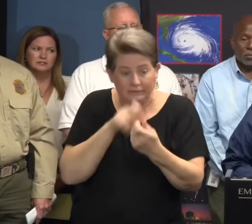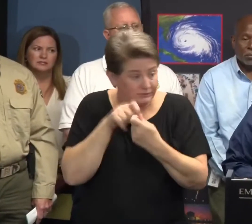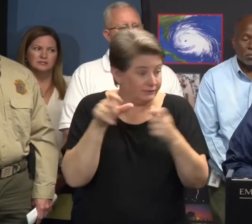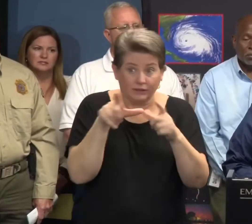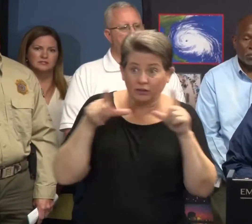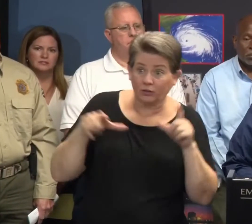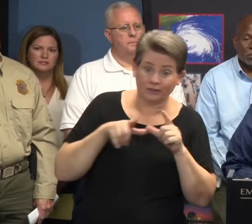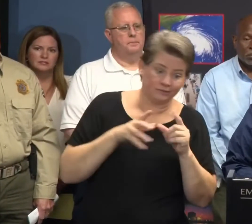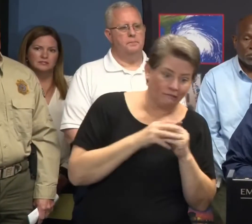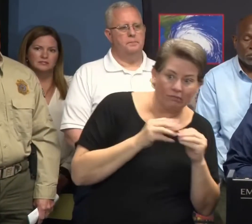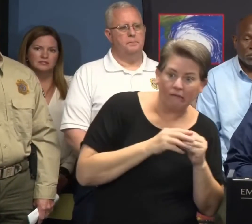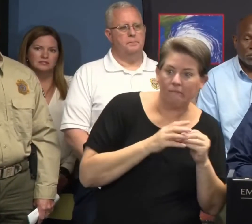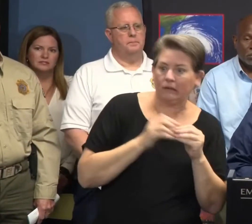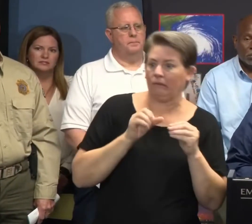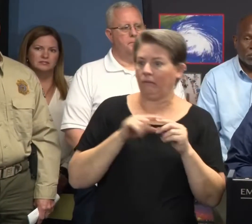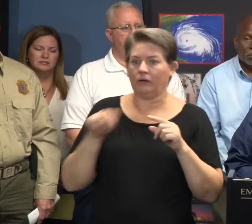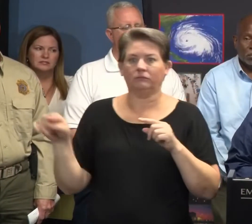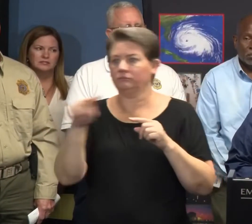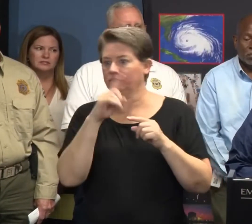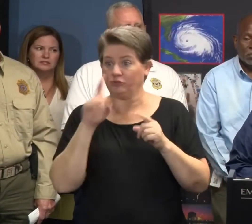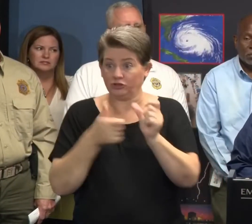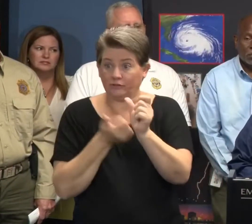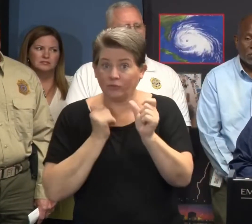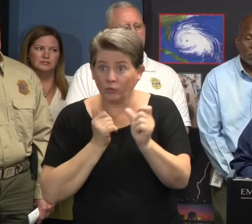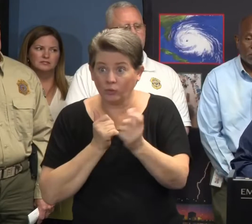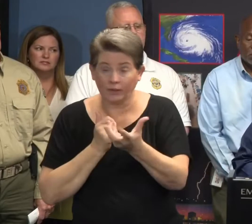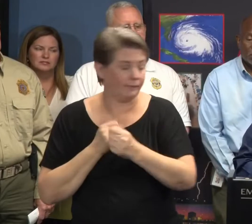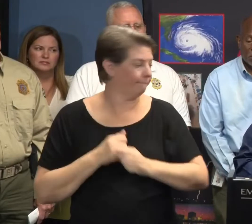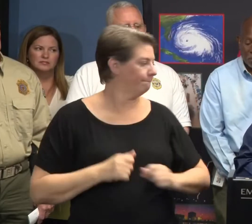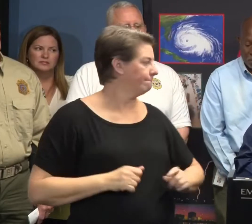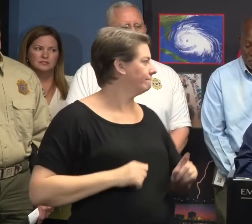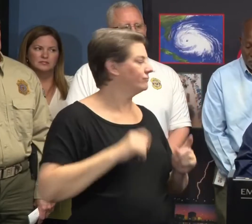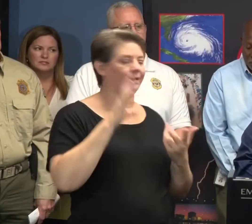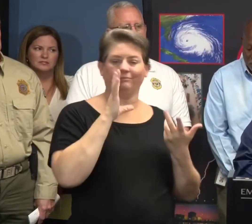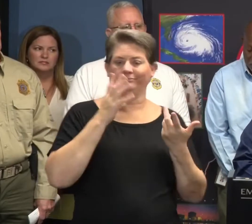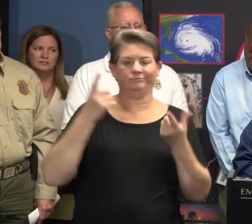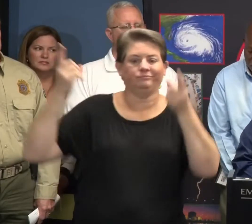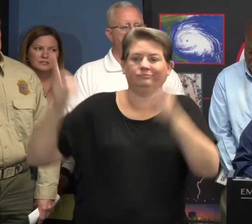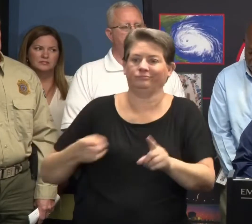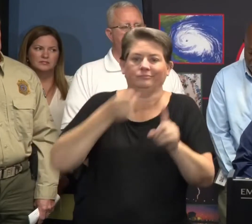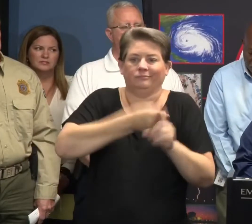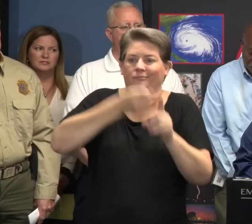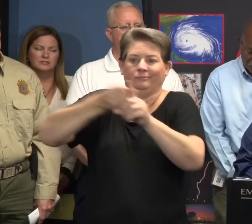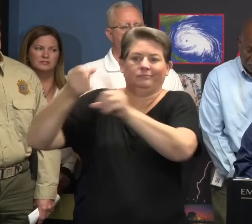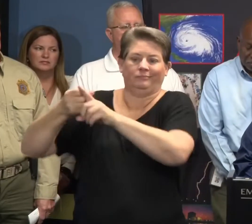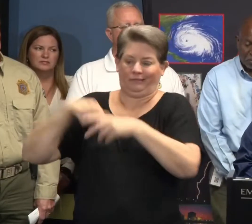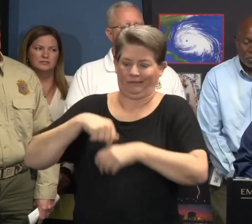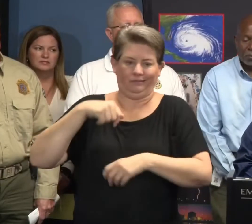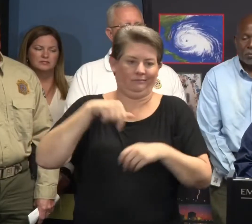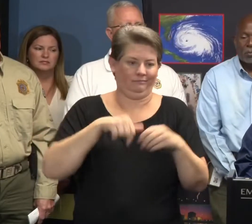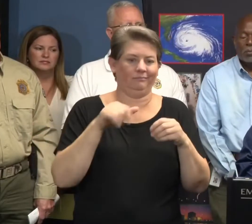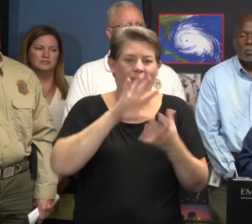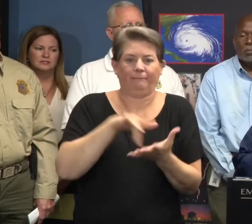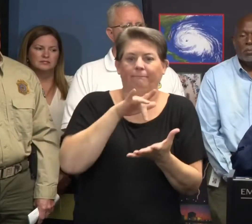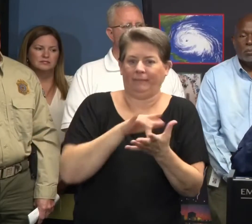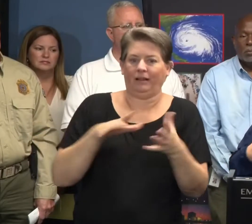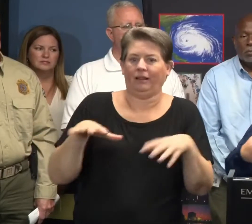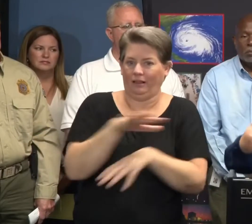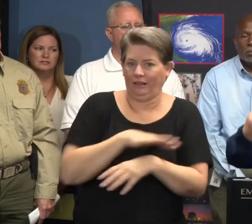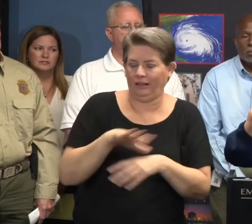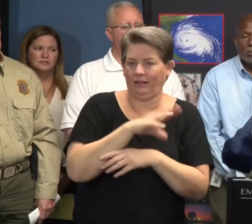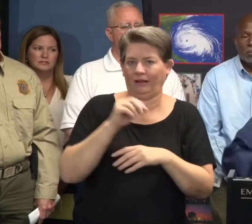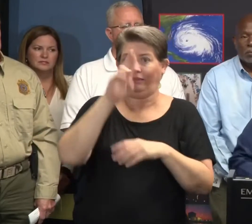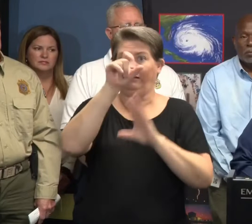in Columbia that people may need to avoid? Just sporadic trees down in the Midlands and the upstate as these